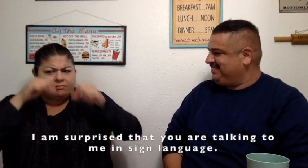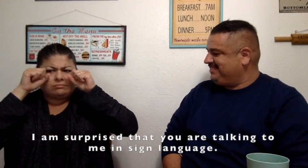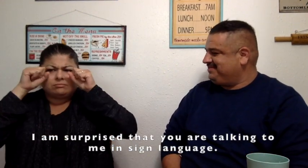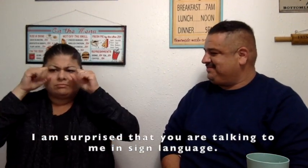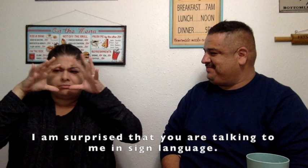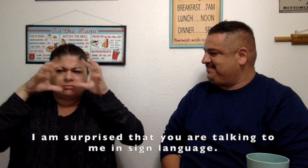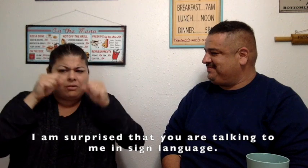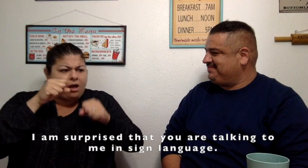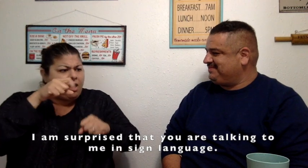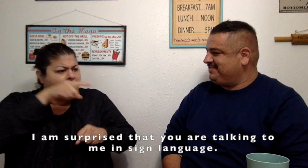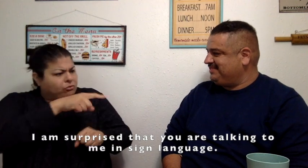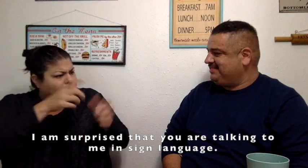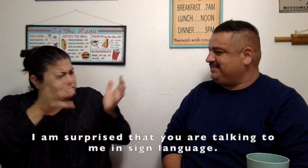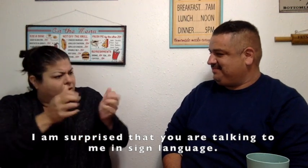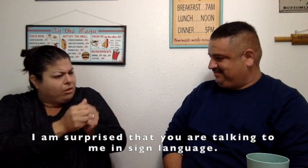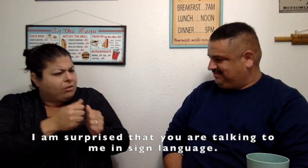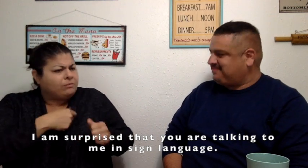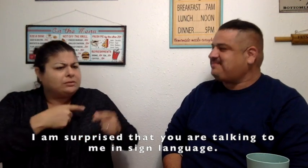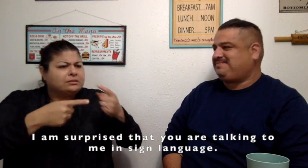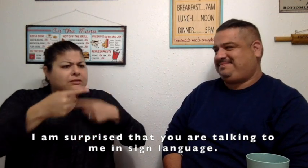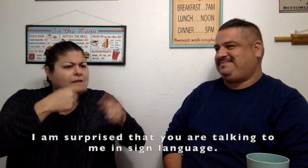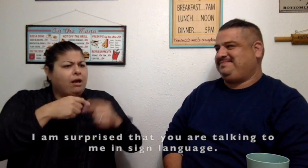I'm surprised that you're talking to me in sign language.